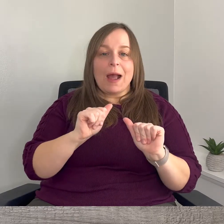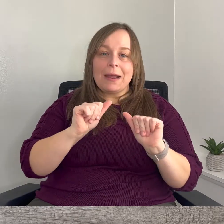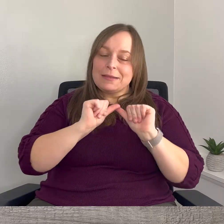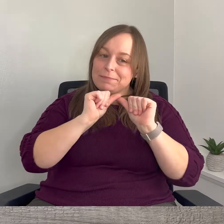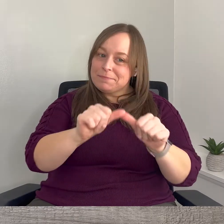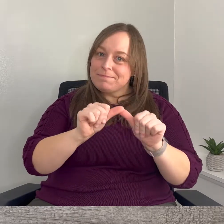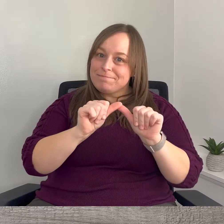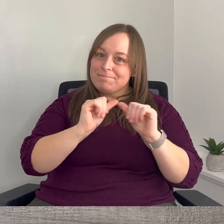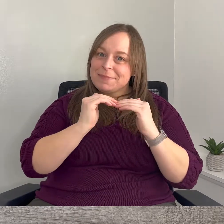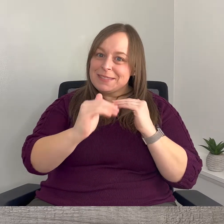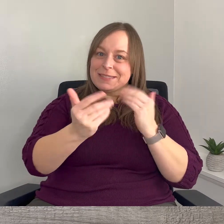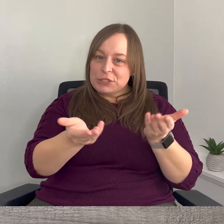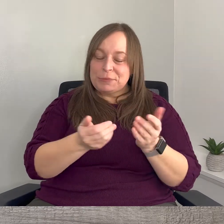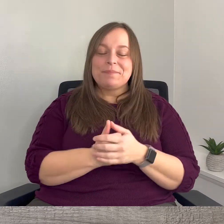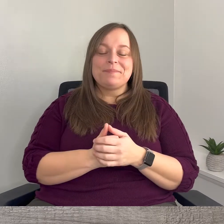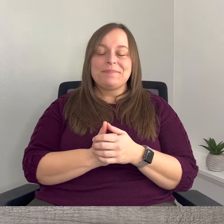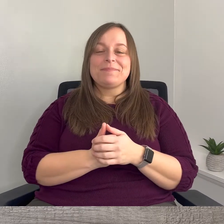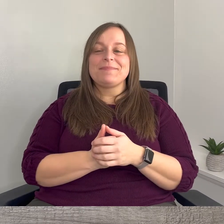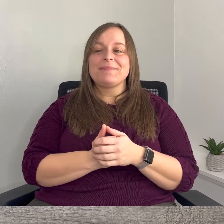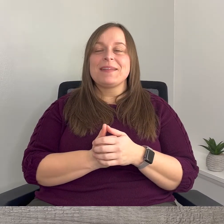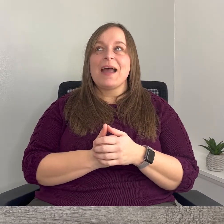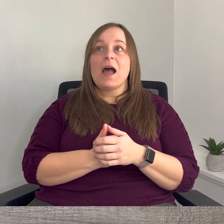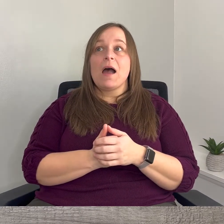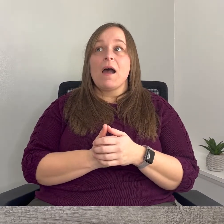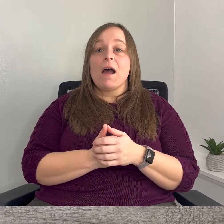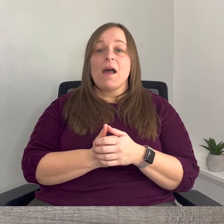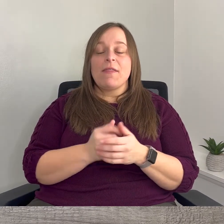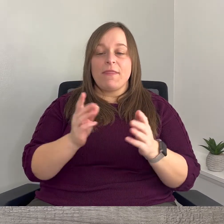because I'm really trying to stay consistent here.